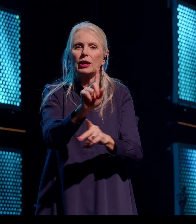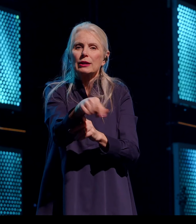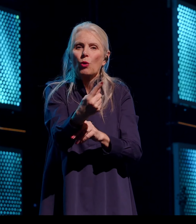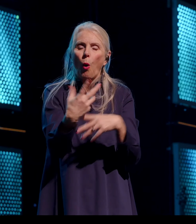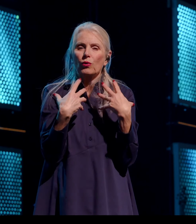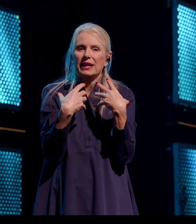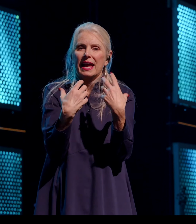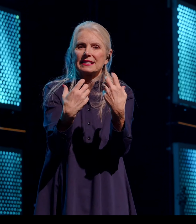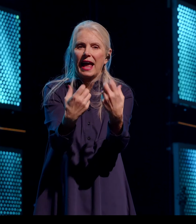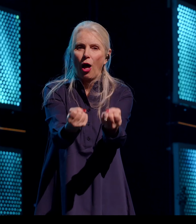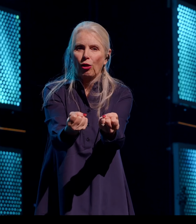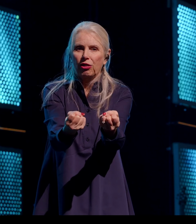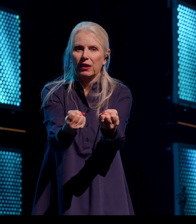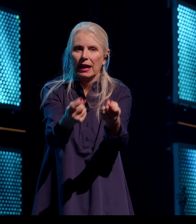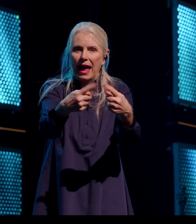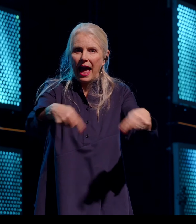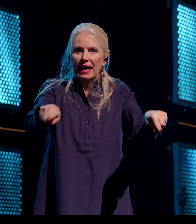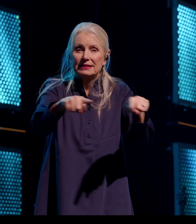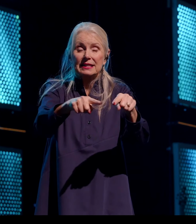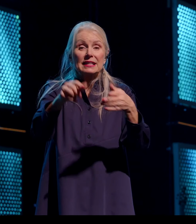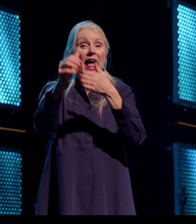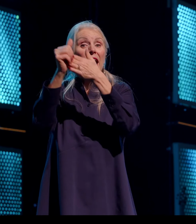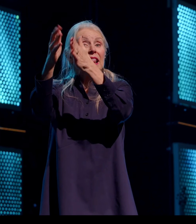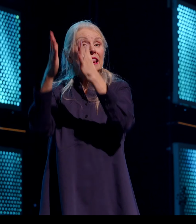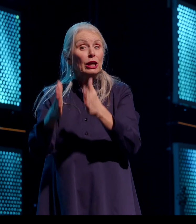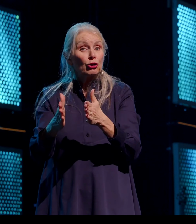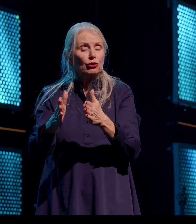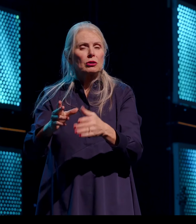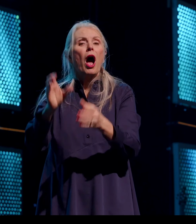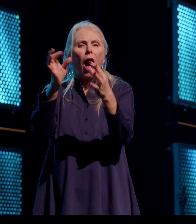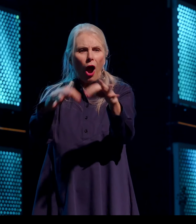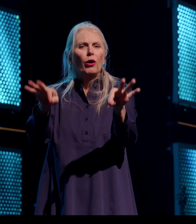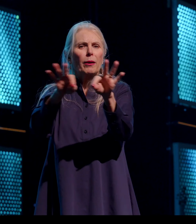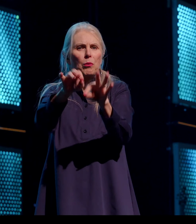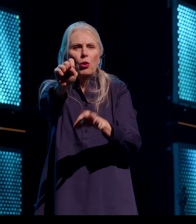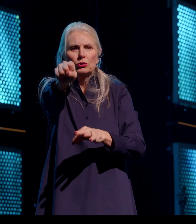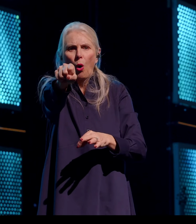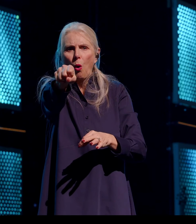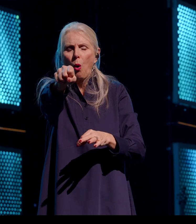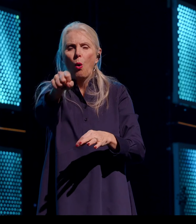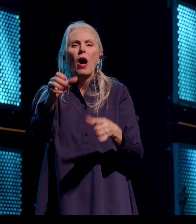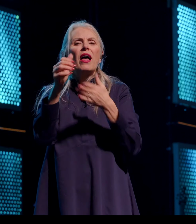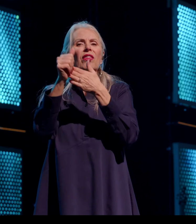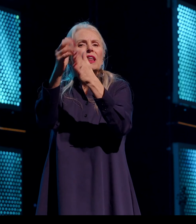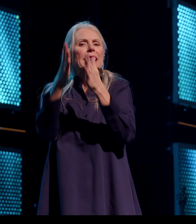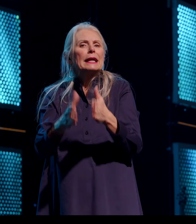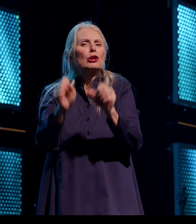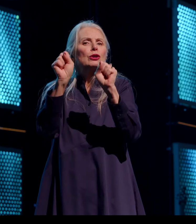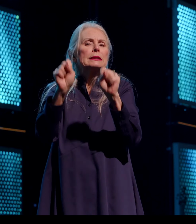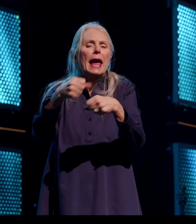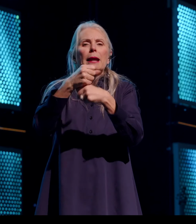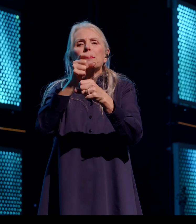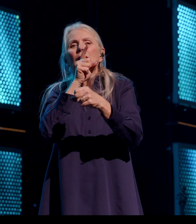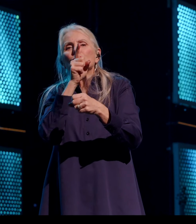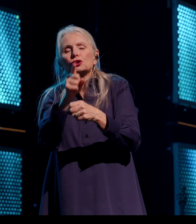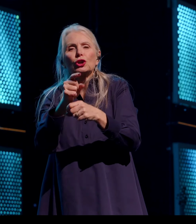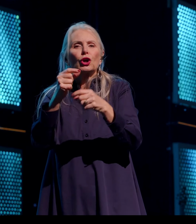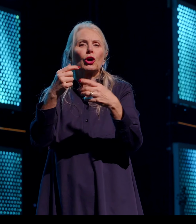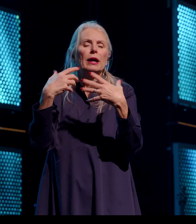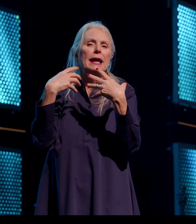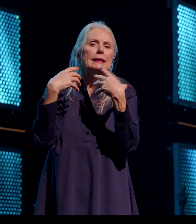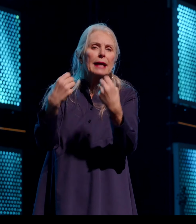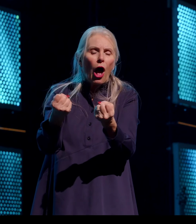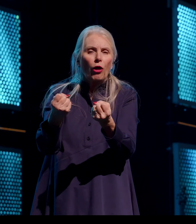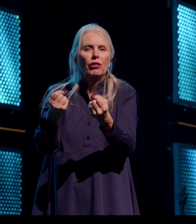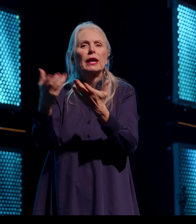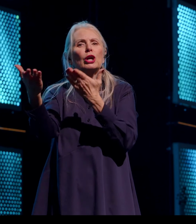the people in the church. Leadership's important, and leadership can do so much to make sure that there's health and how they preach the word of God, how